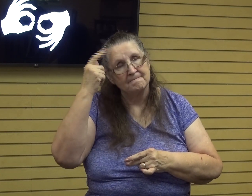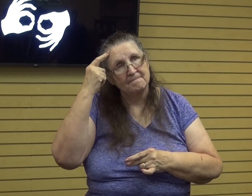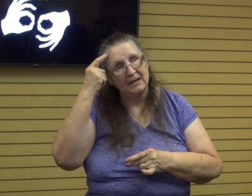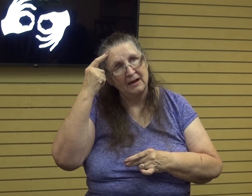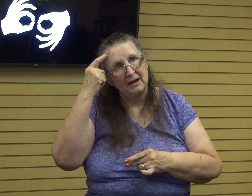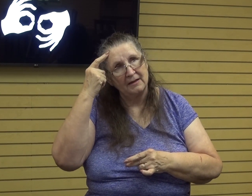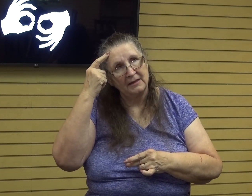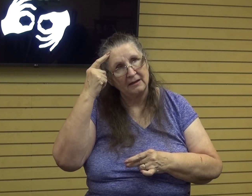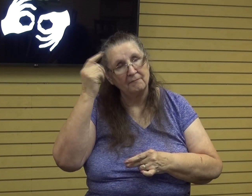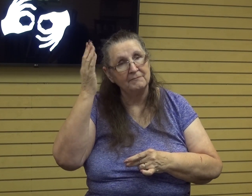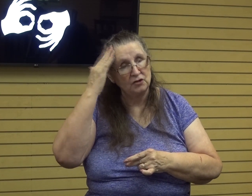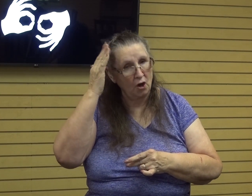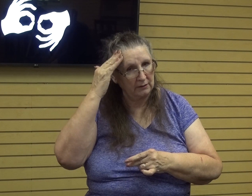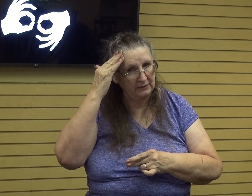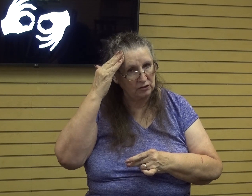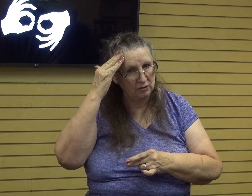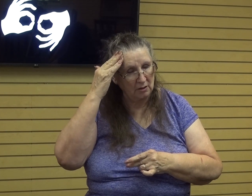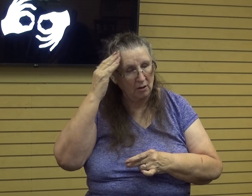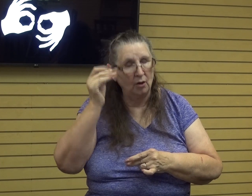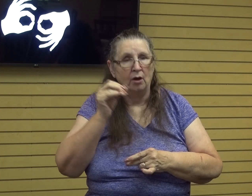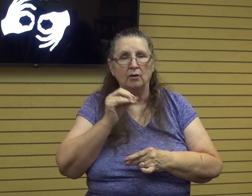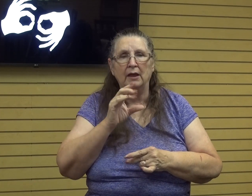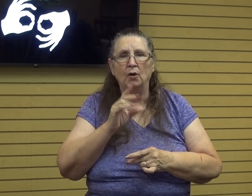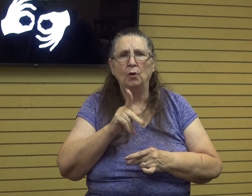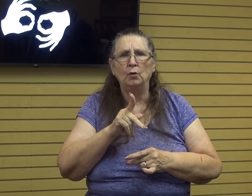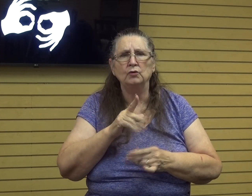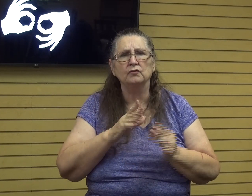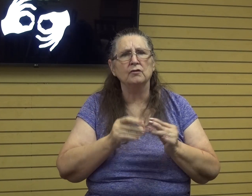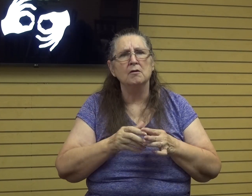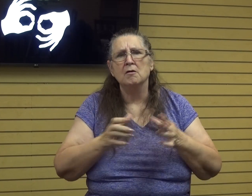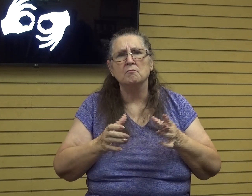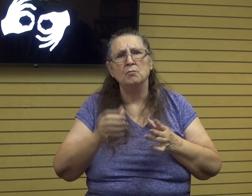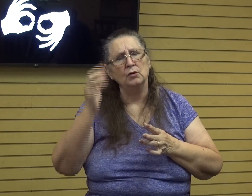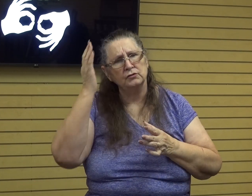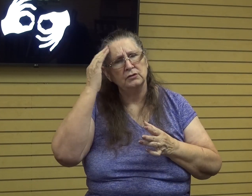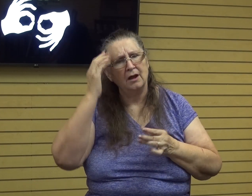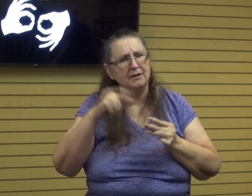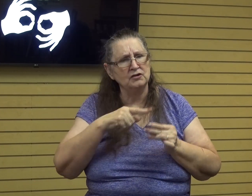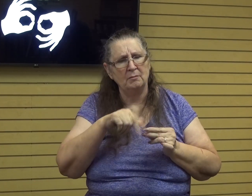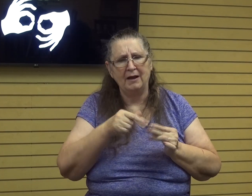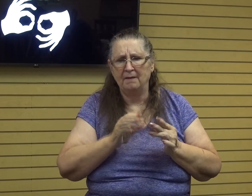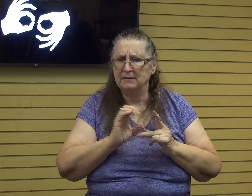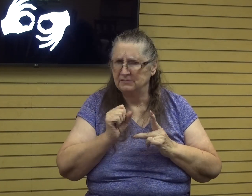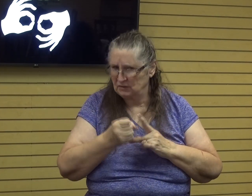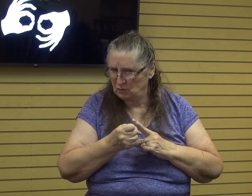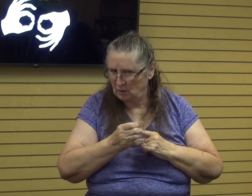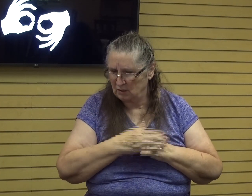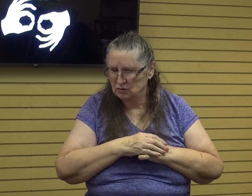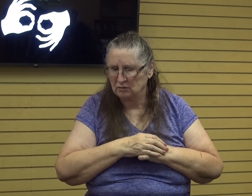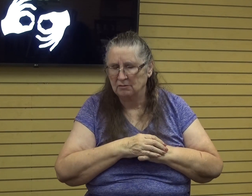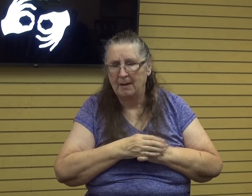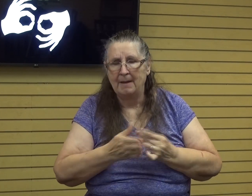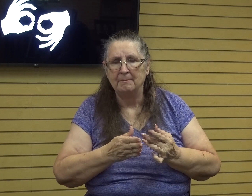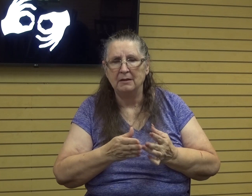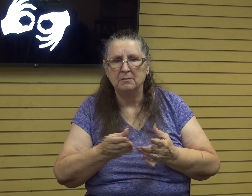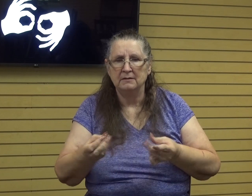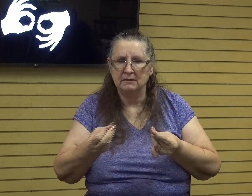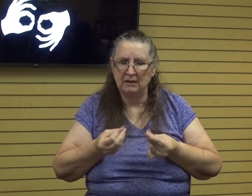to knowledge. I say, okay, who's the most knowledgeable about this subject or this situation? And maybe they can give us a clear